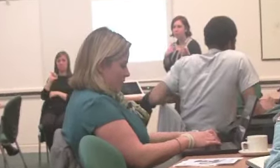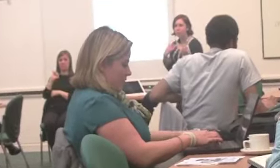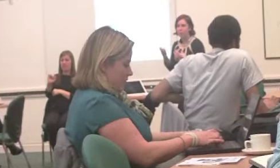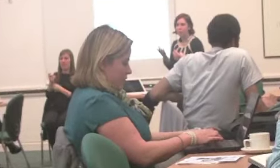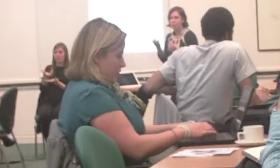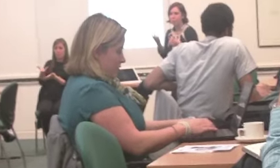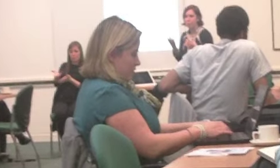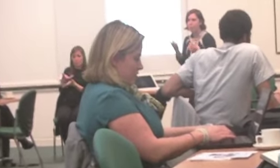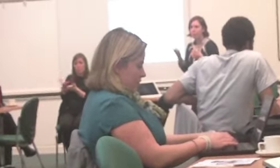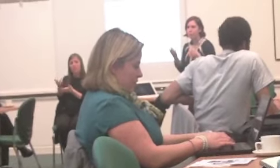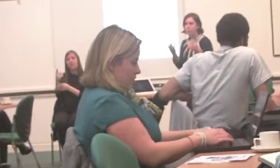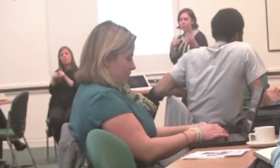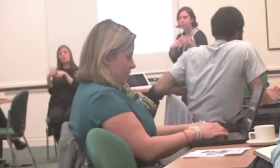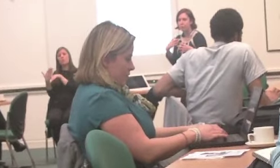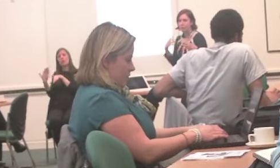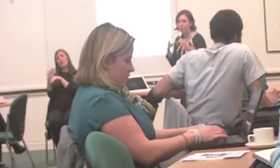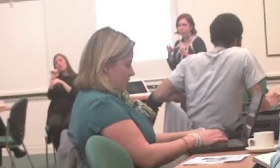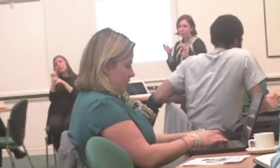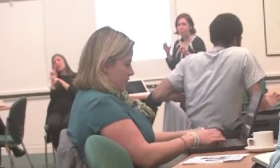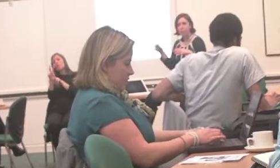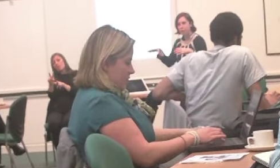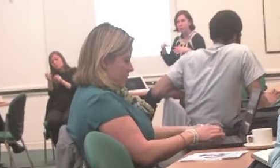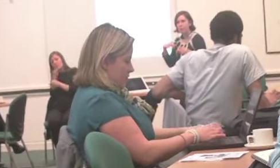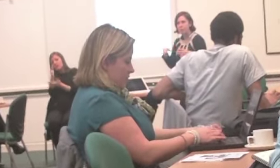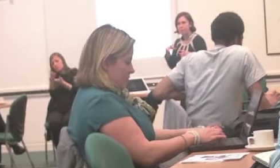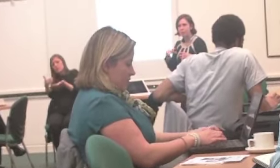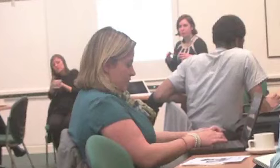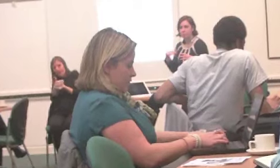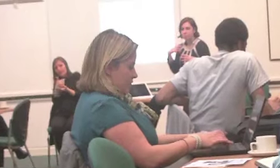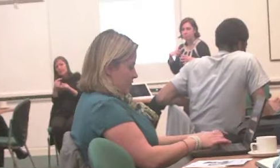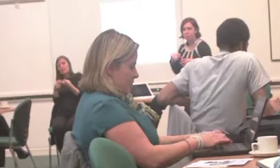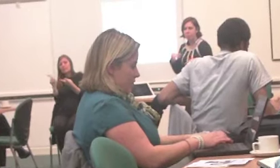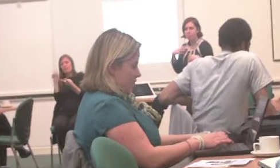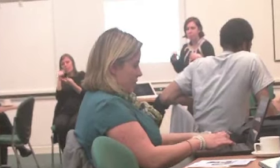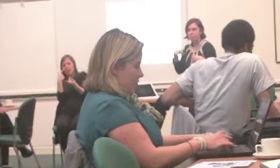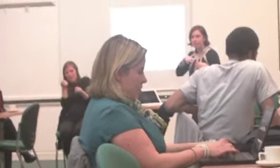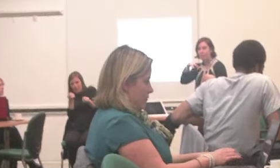two of the workers who work with them kind of go in there just to